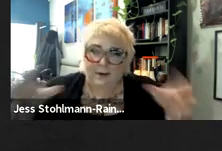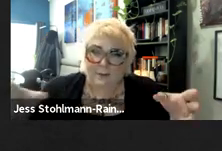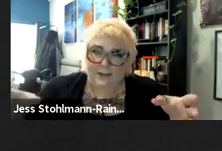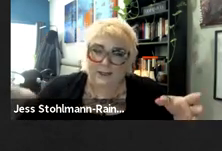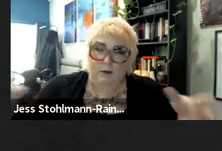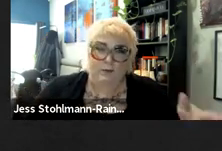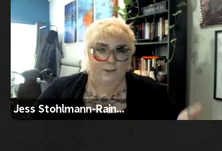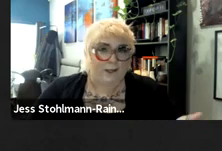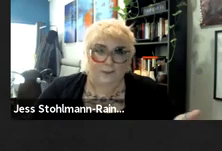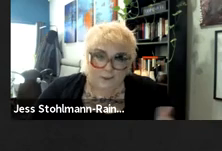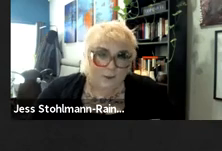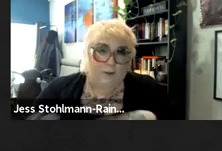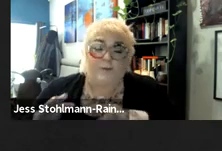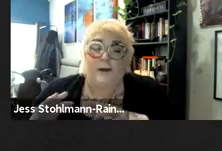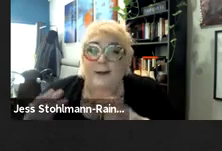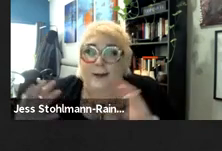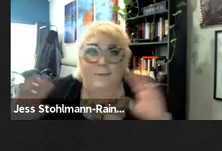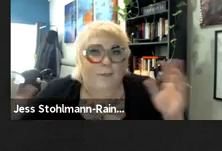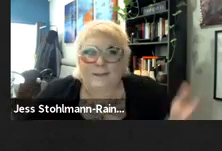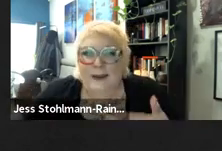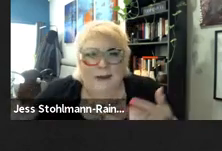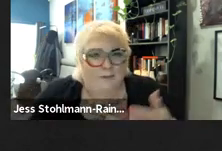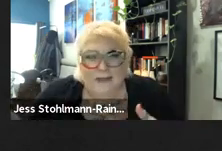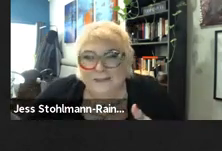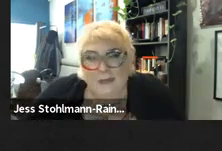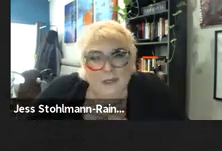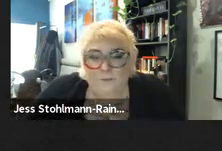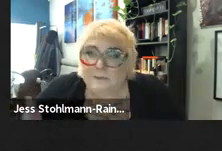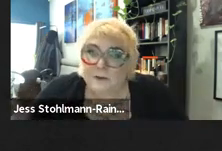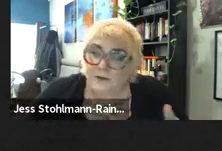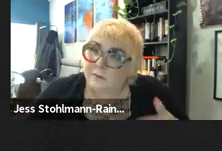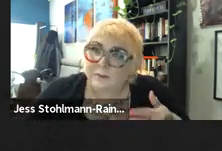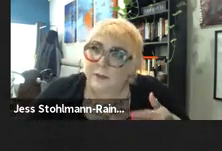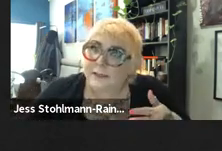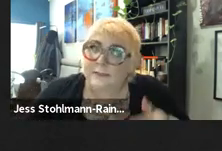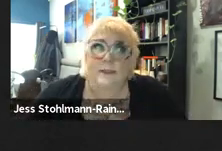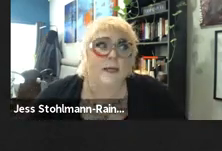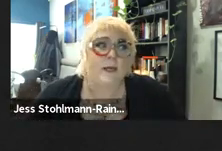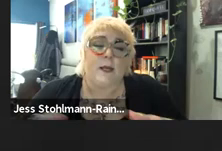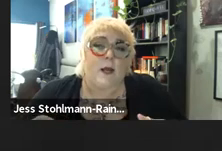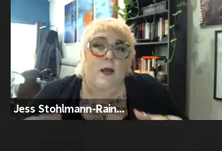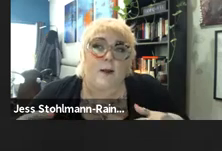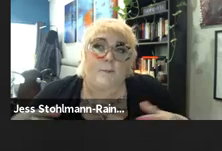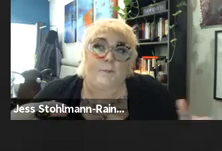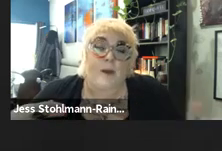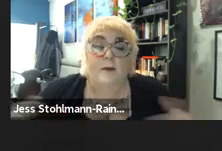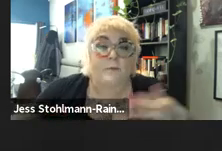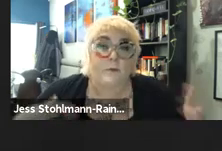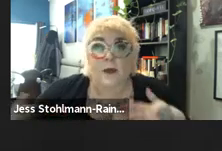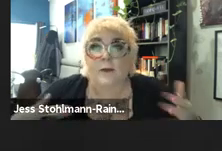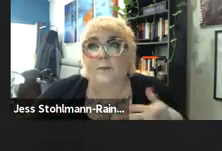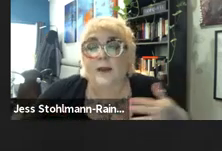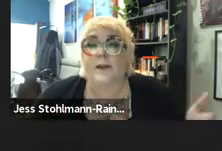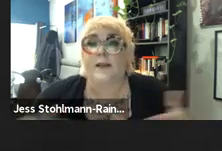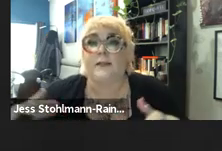and there's an enterprise that oversees the funding that's made up of like telecom people for the most part it seems like um but